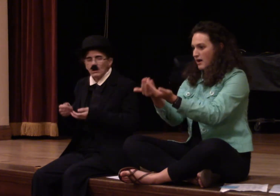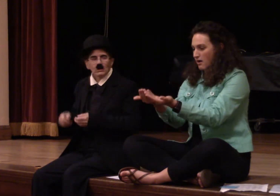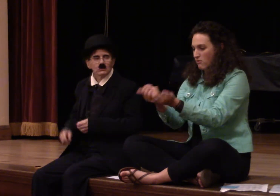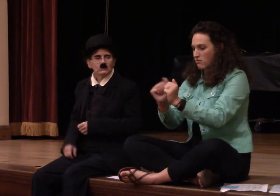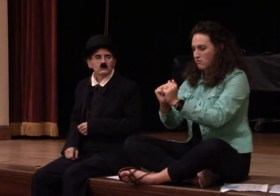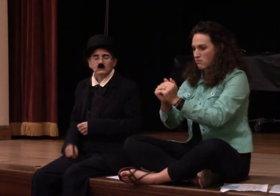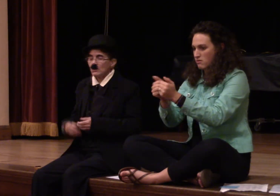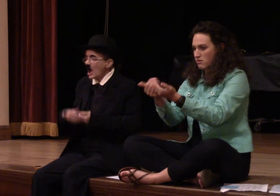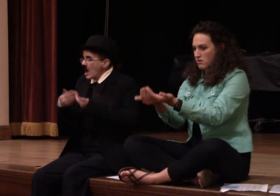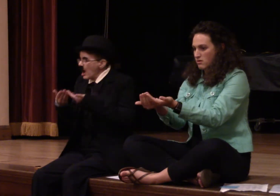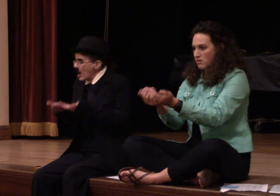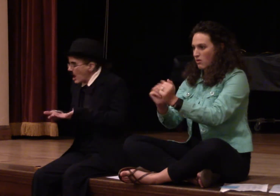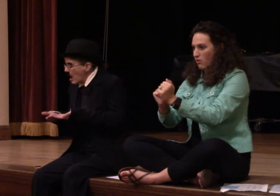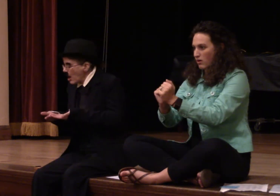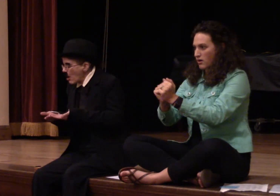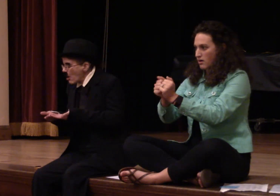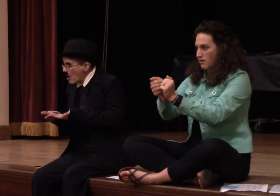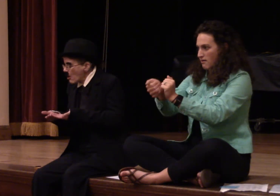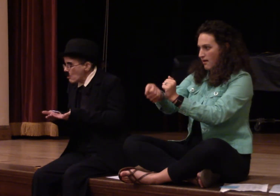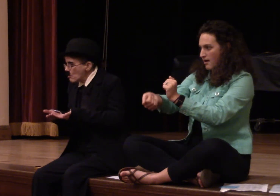how or how.